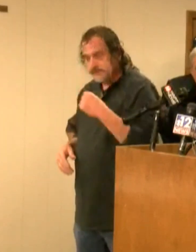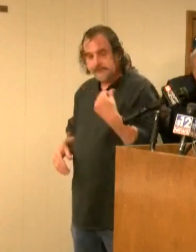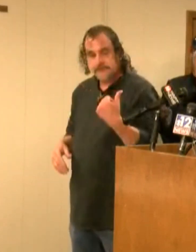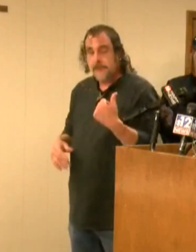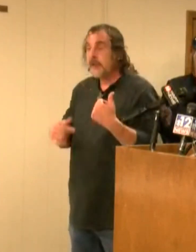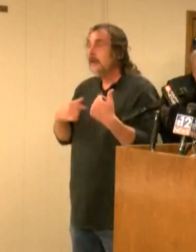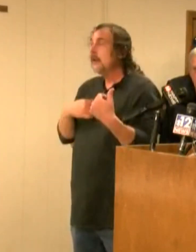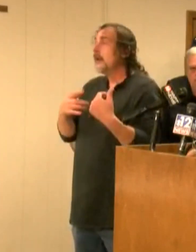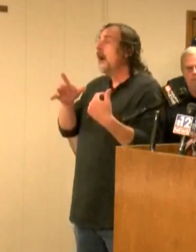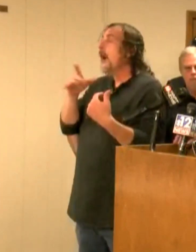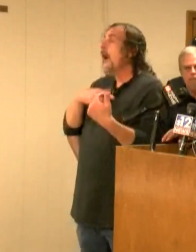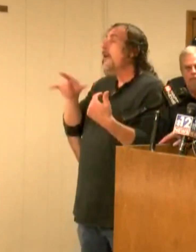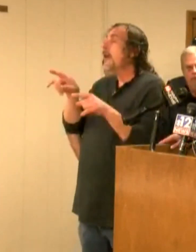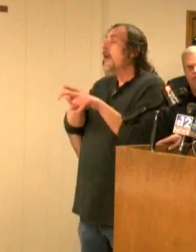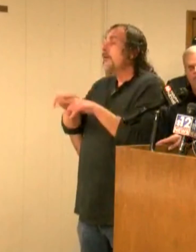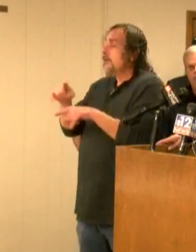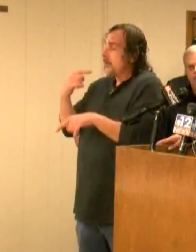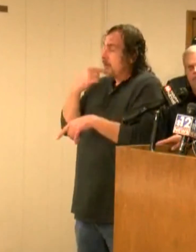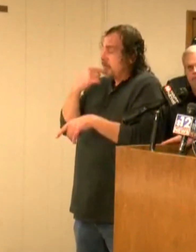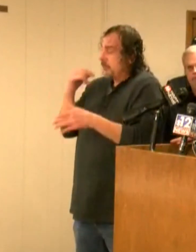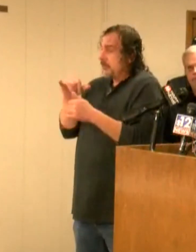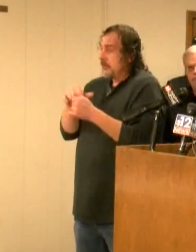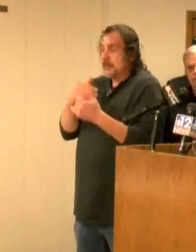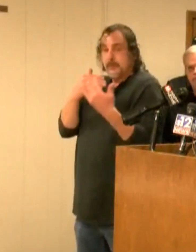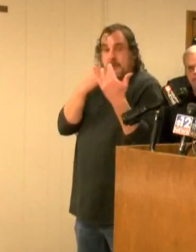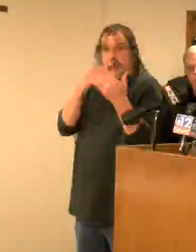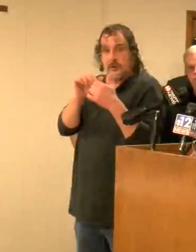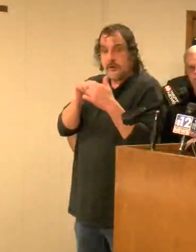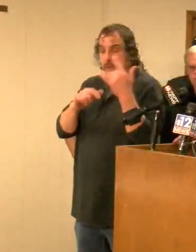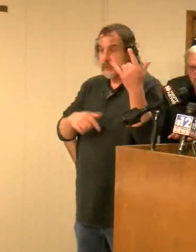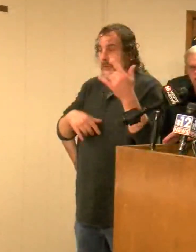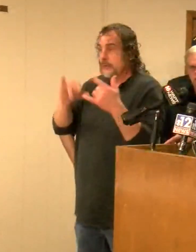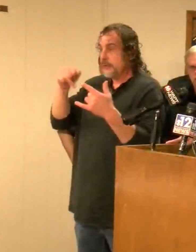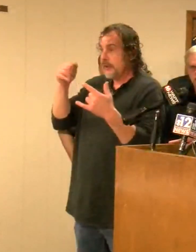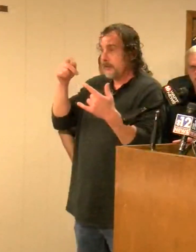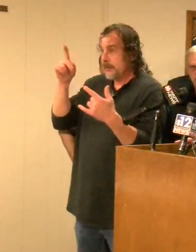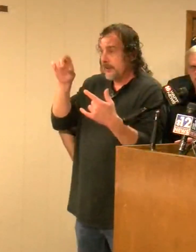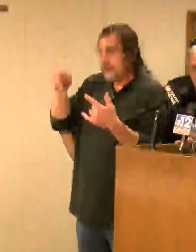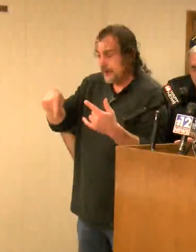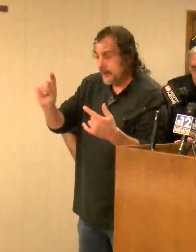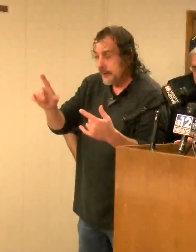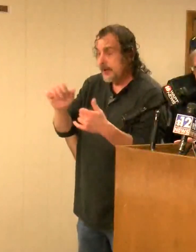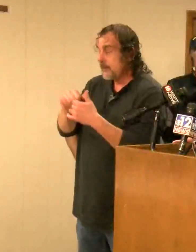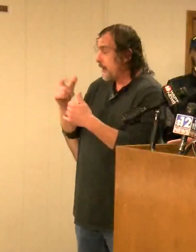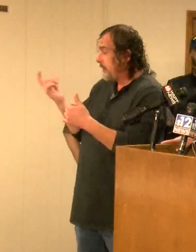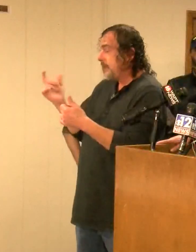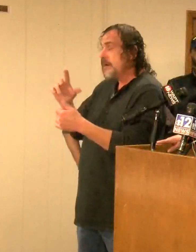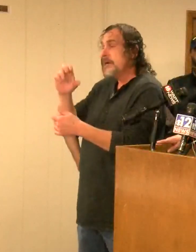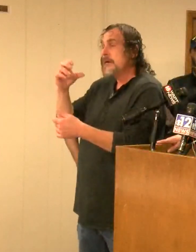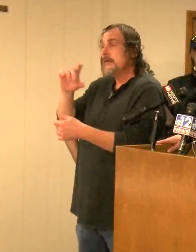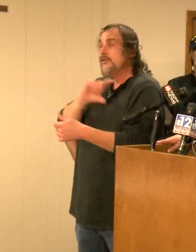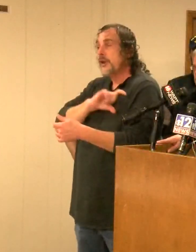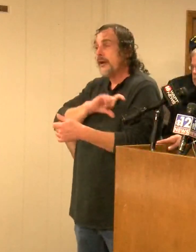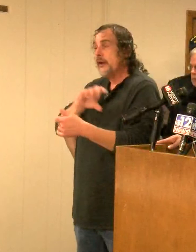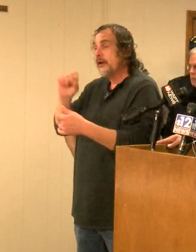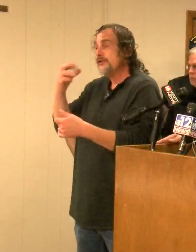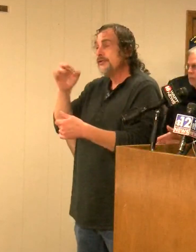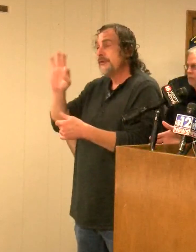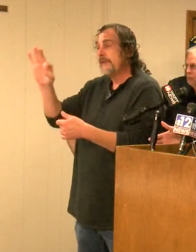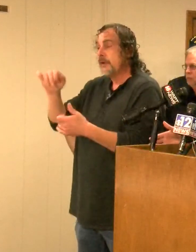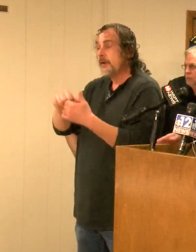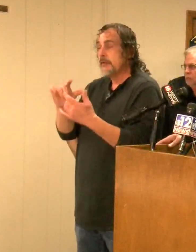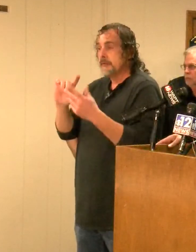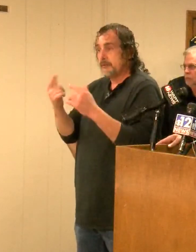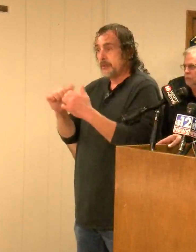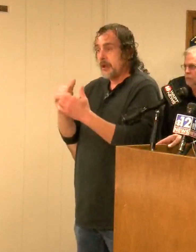I'd also like to take the opportunity not only to thank the response of JPD, but of the Sheriff's Department. The Sheriff's Department has